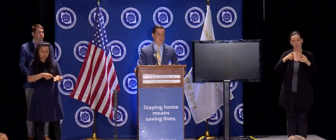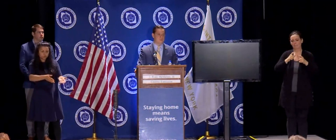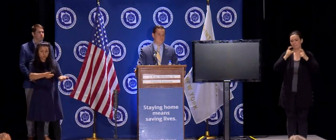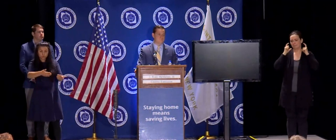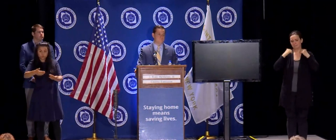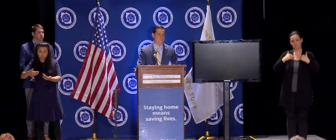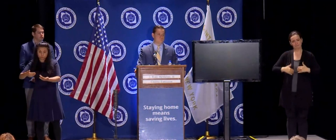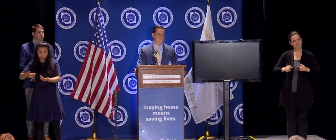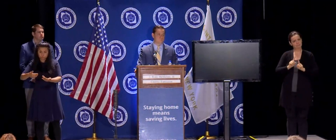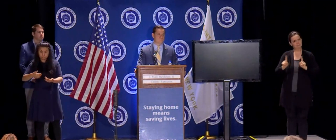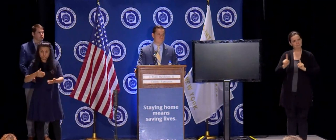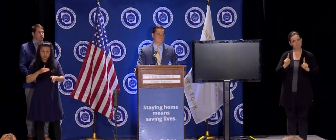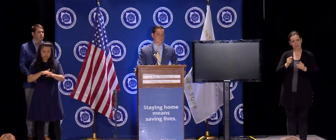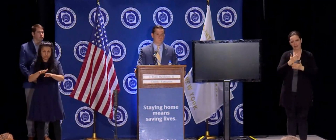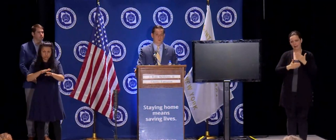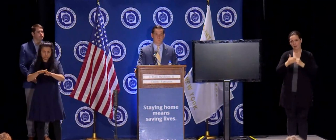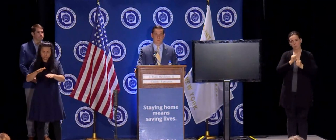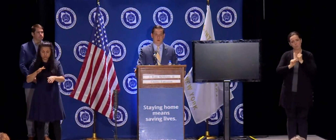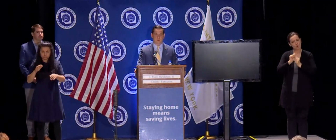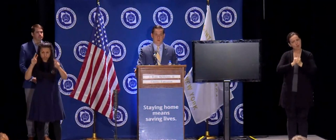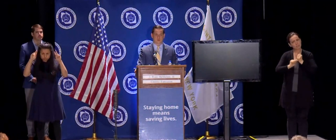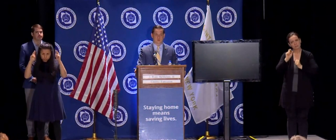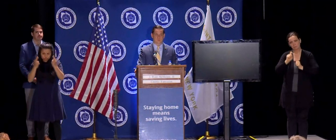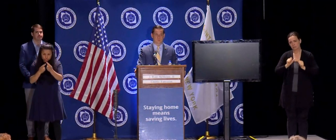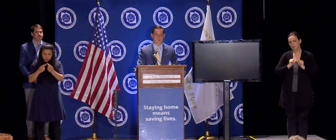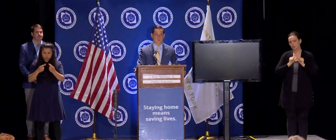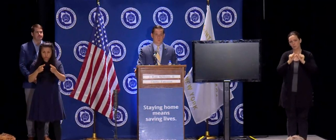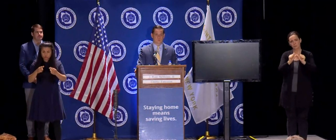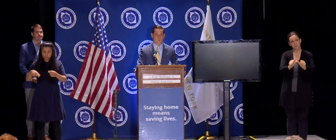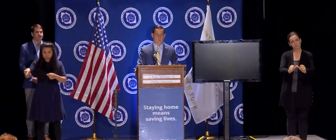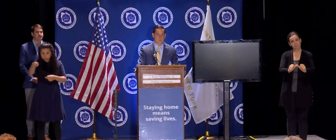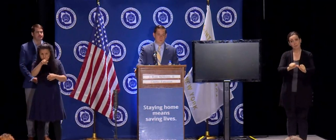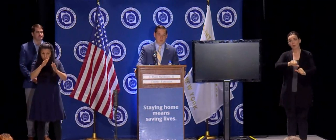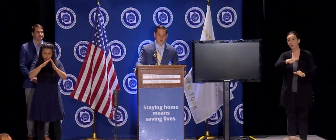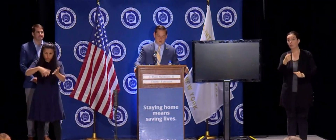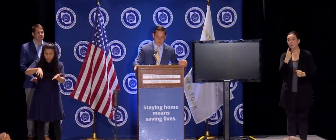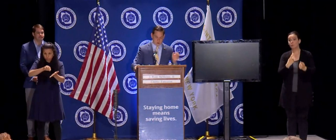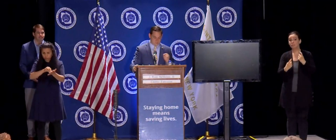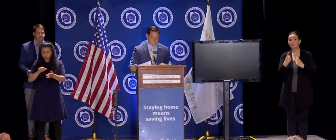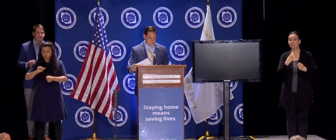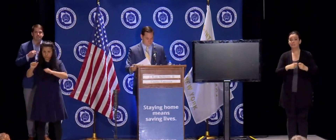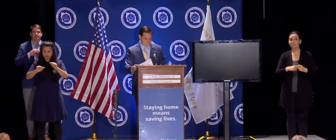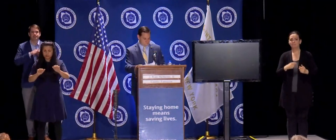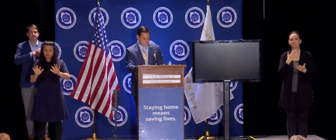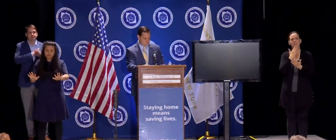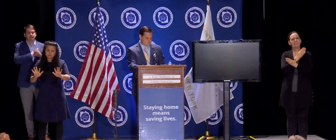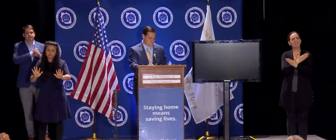and their family. Thank you. Yep. Any other questions? Thank you, everyone.